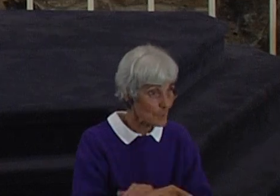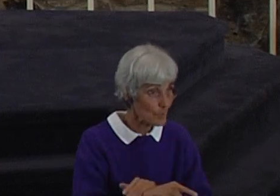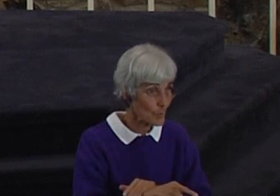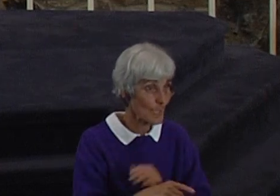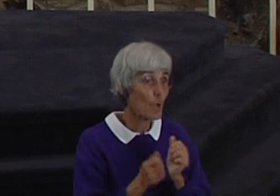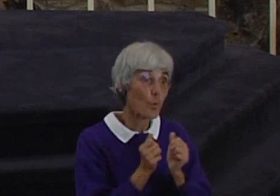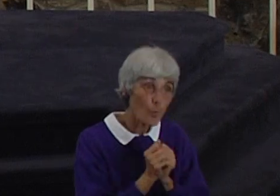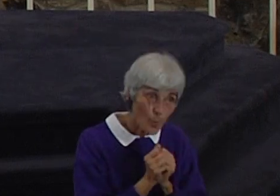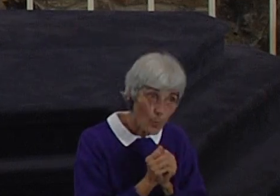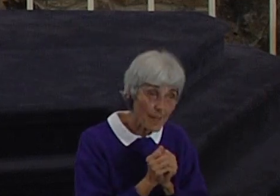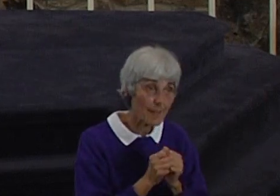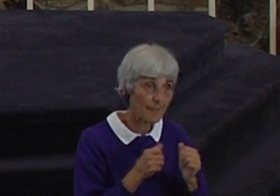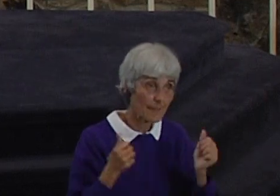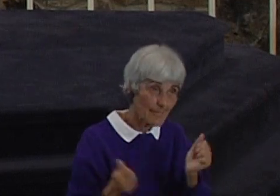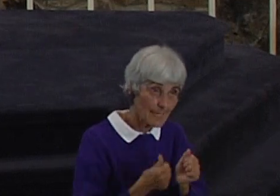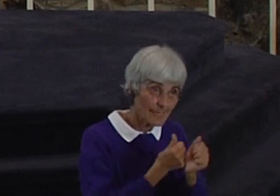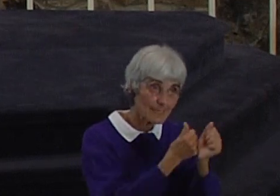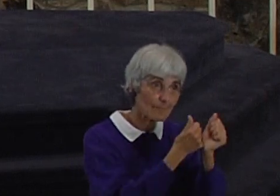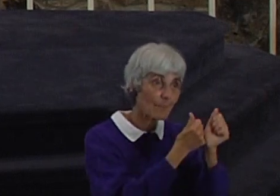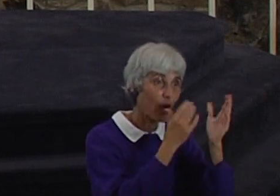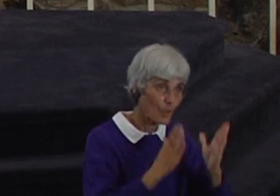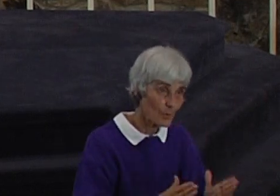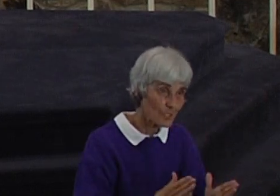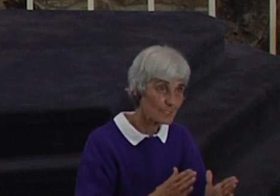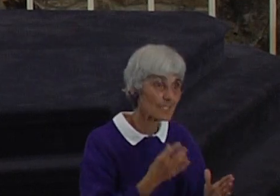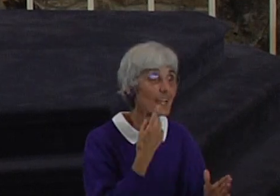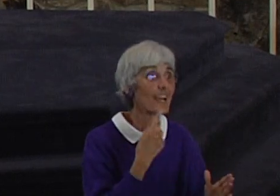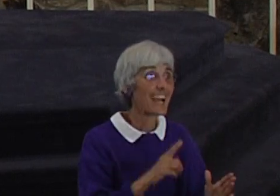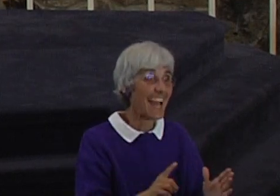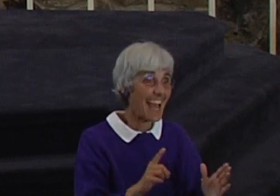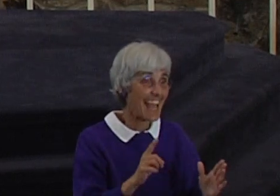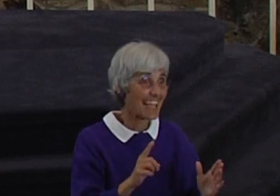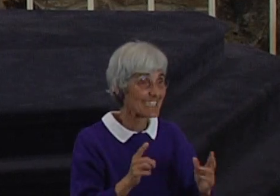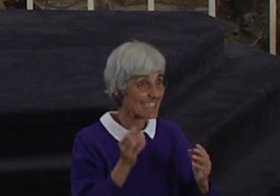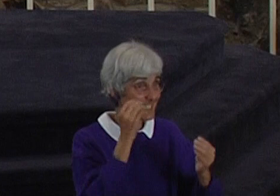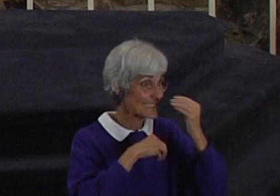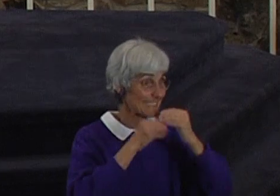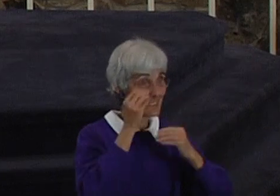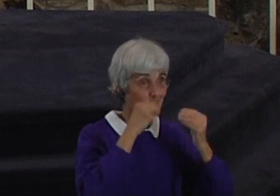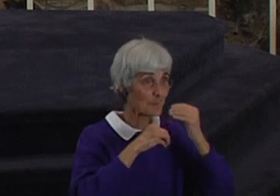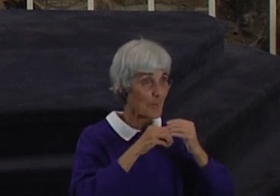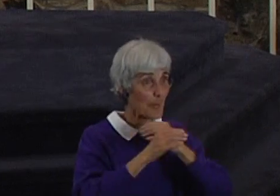table with his disciples celebrating the great feast of Passover.